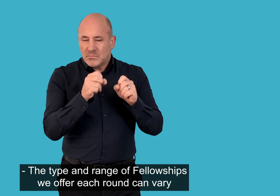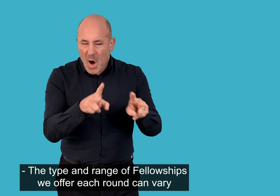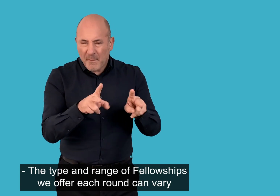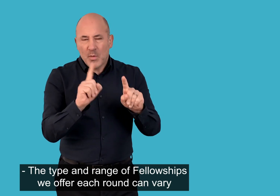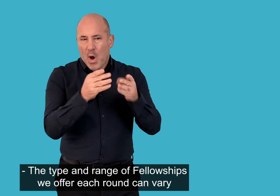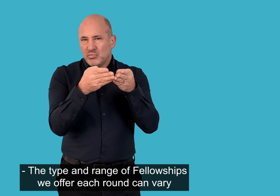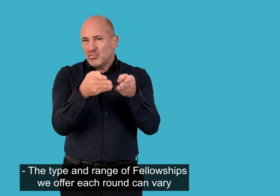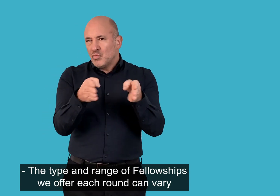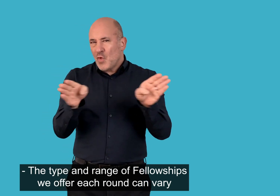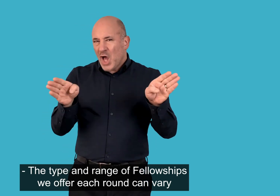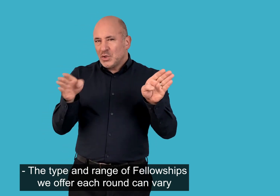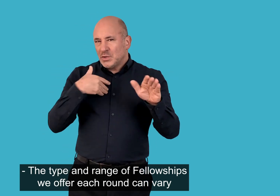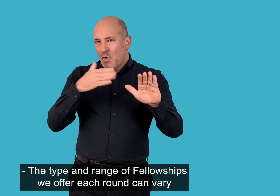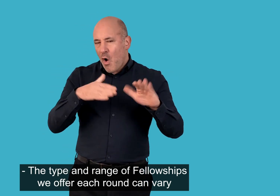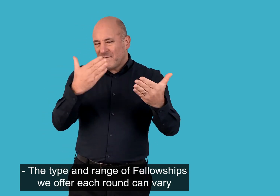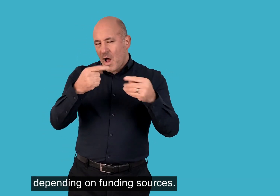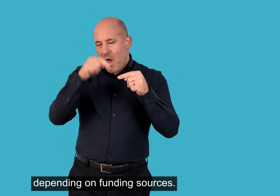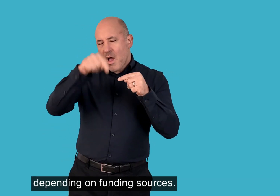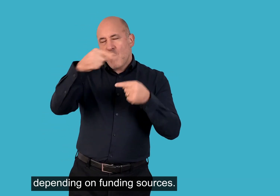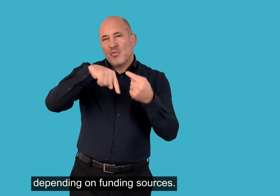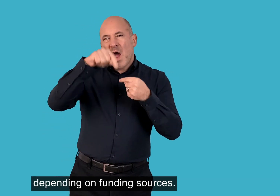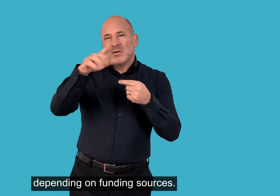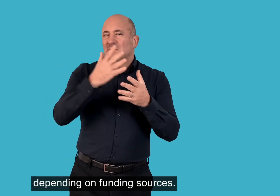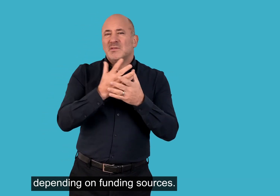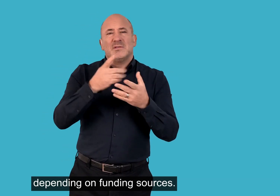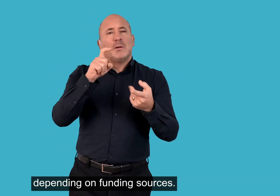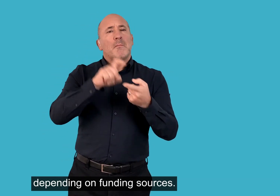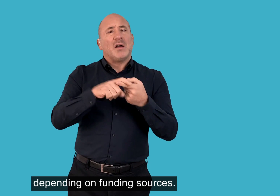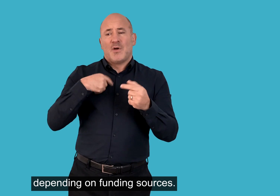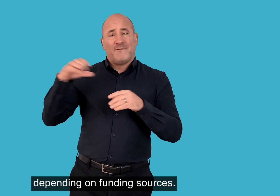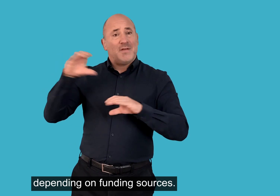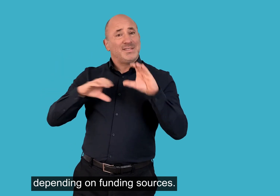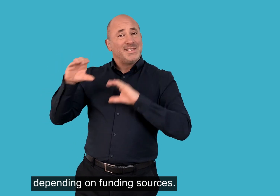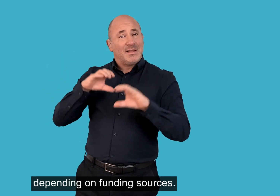of fellowships we offer each round can vary depending on funding sources.